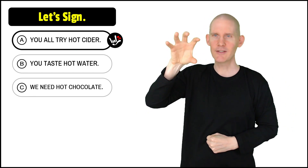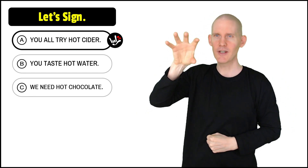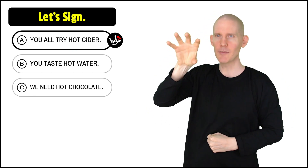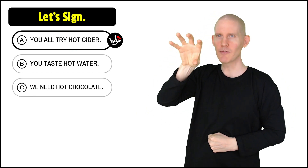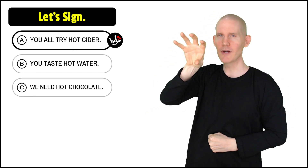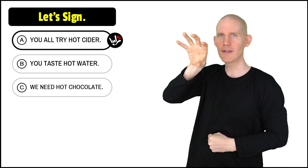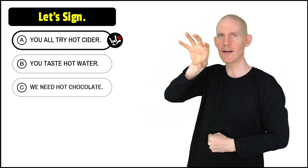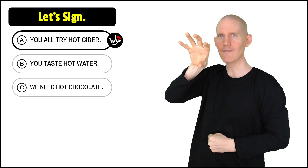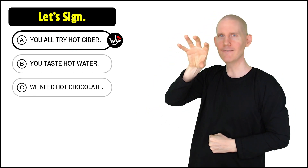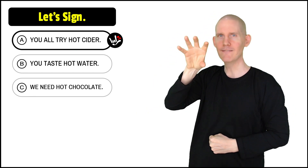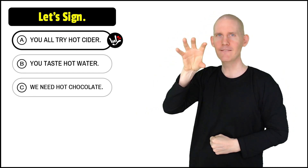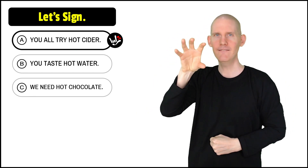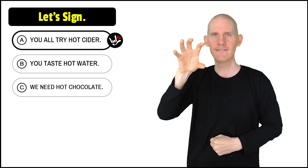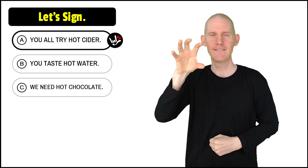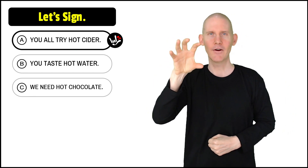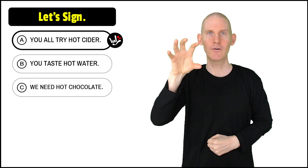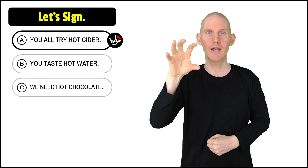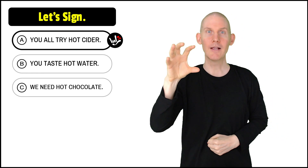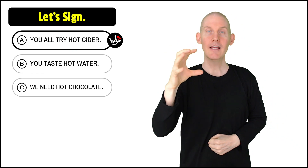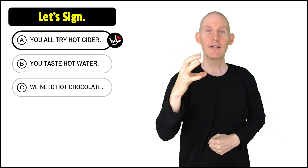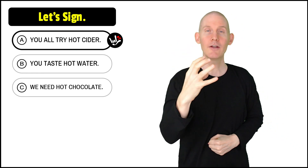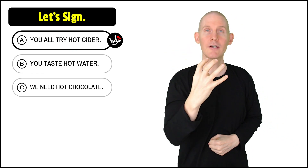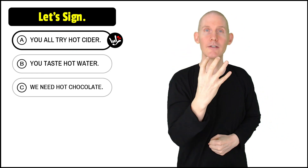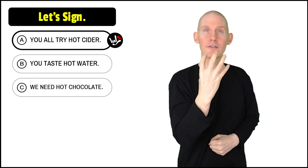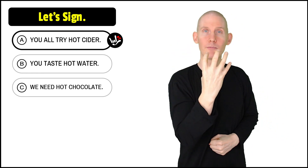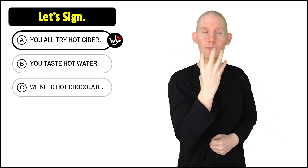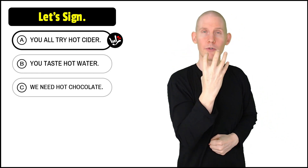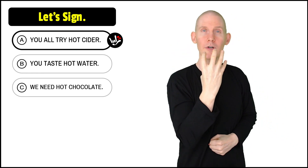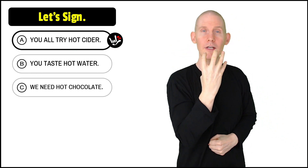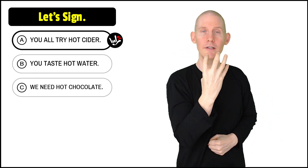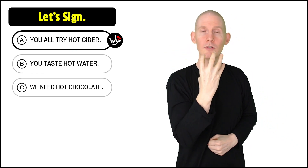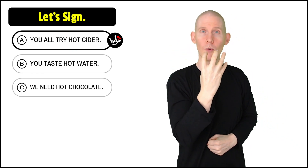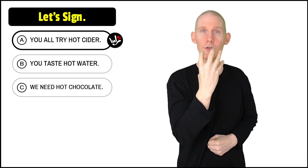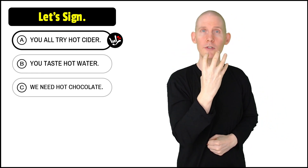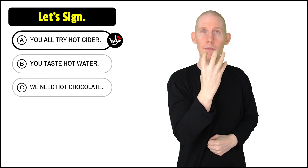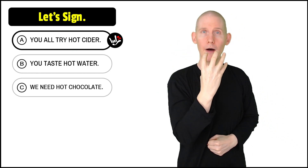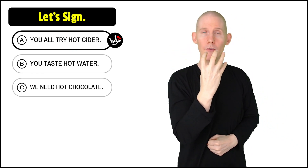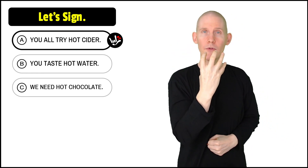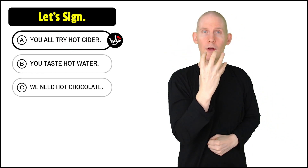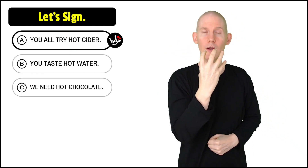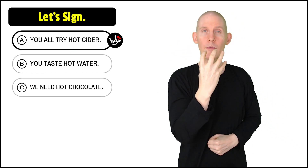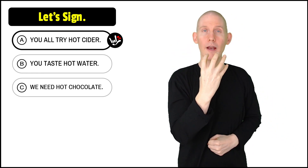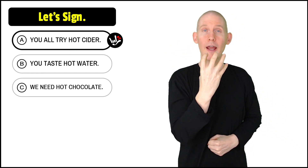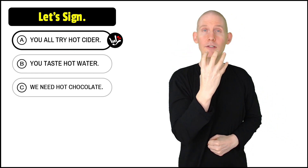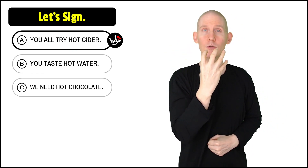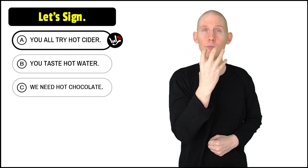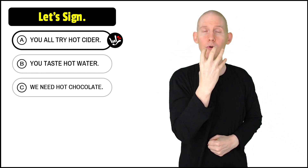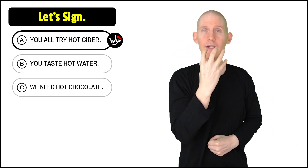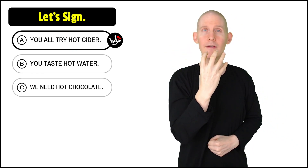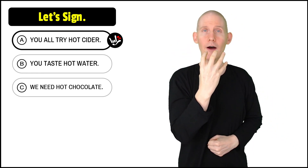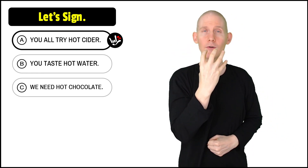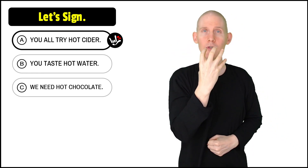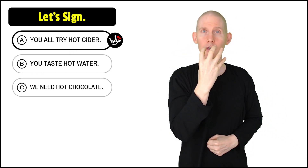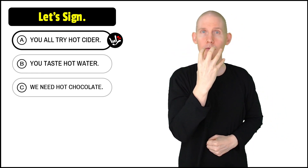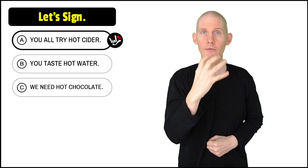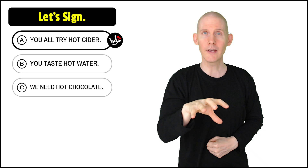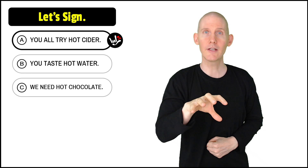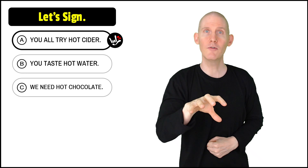shape right there. Okay, now you're going to turn it in towards your mouth. And as you breathe out, flick it